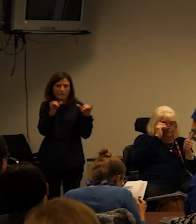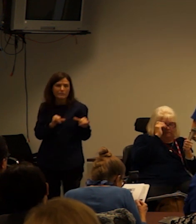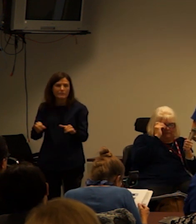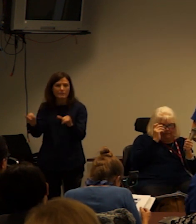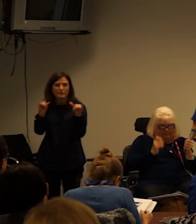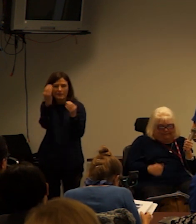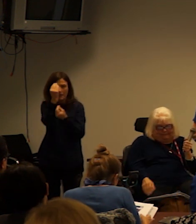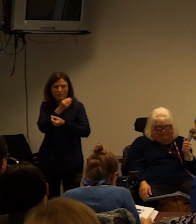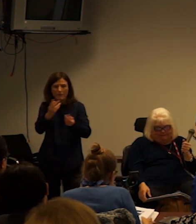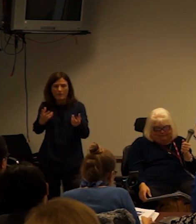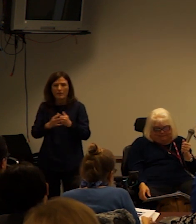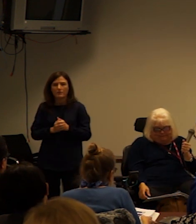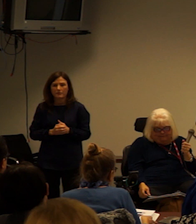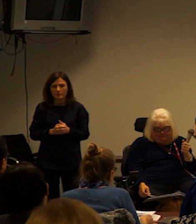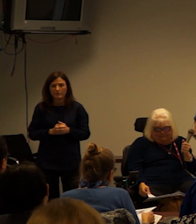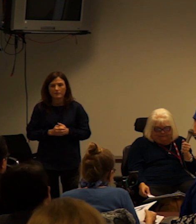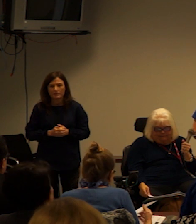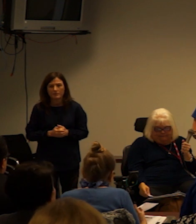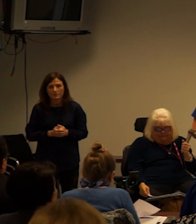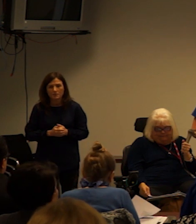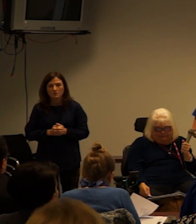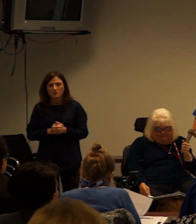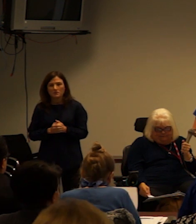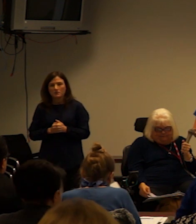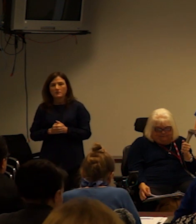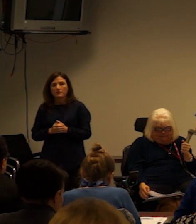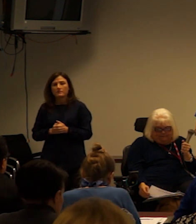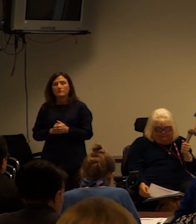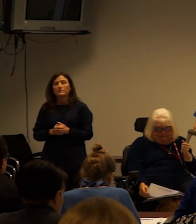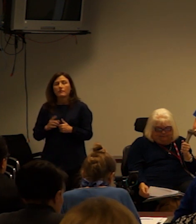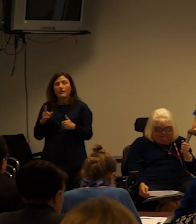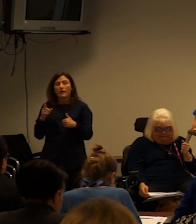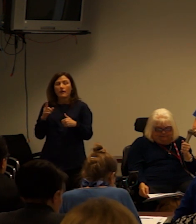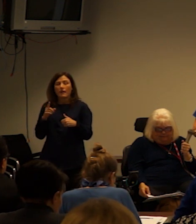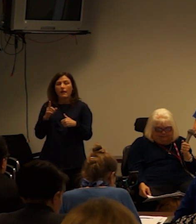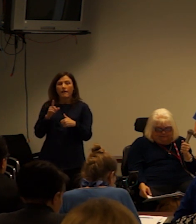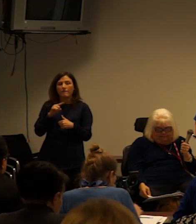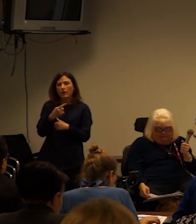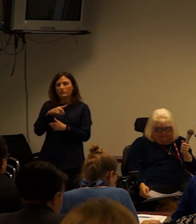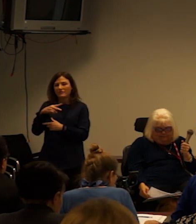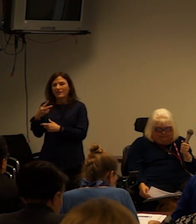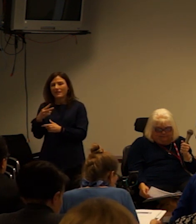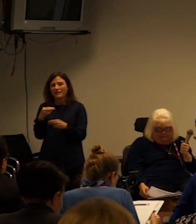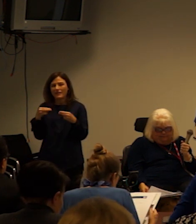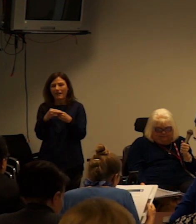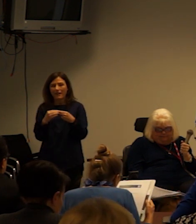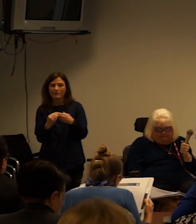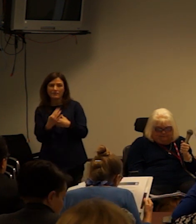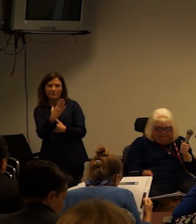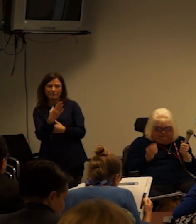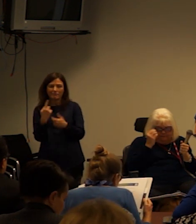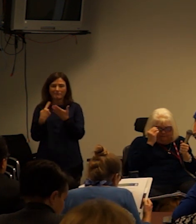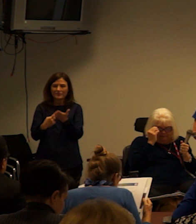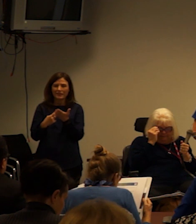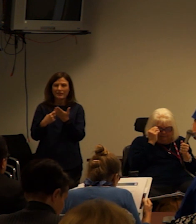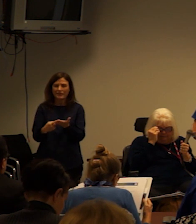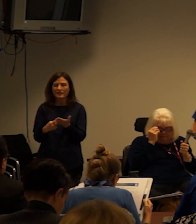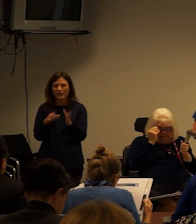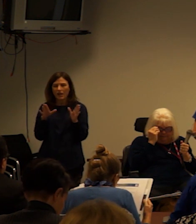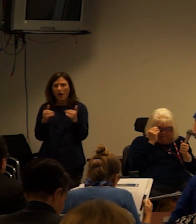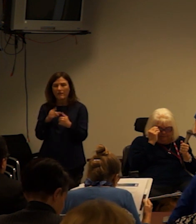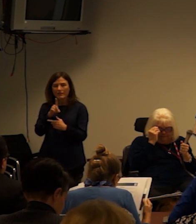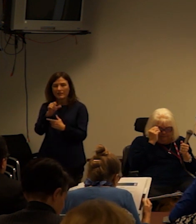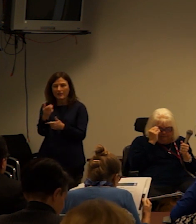information. Okay. The first two slides are talking about the Office of Disability